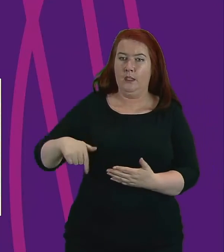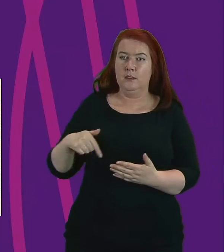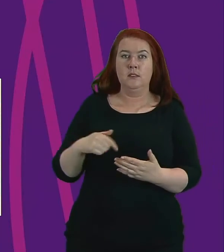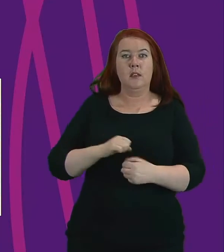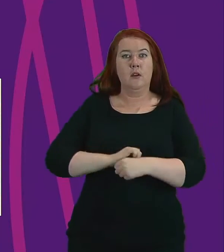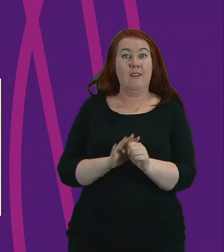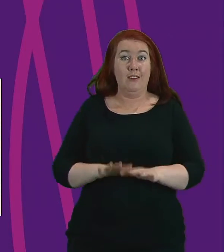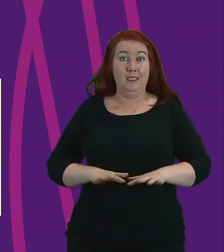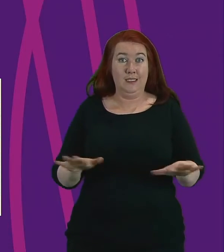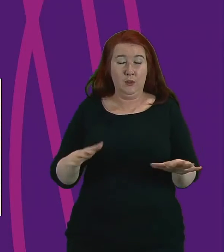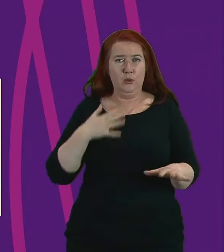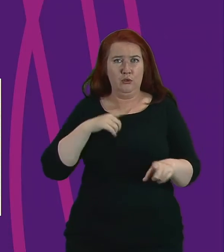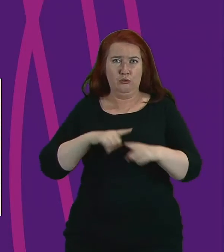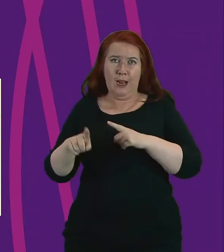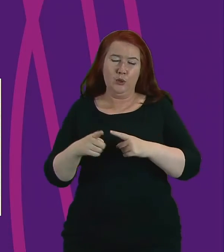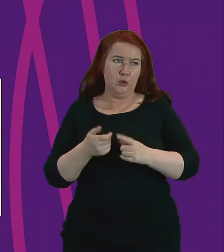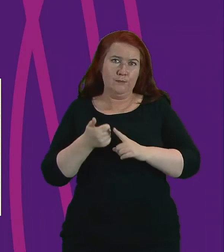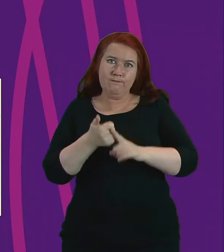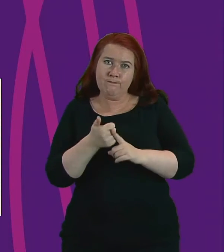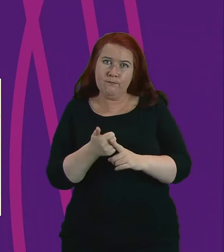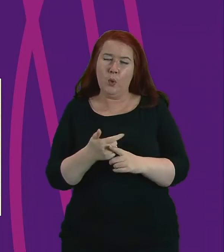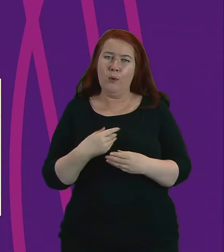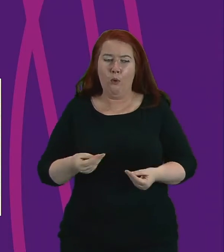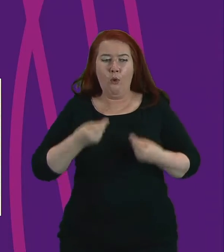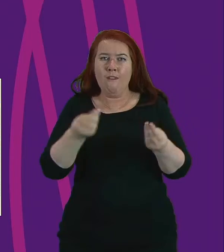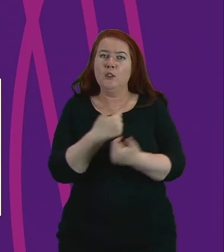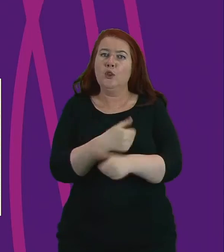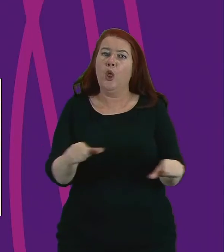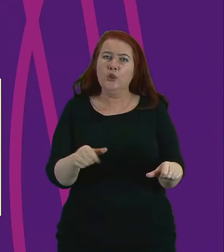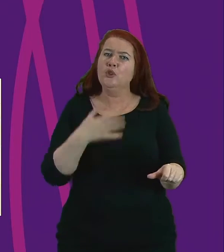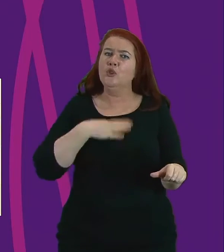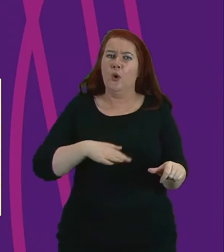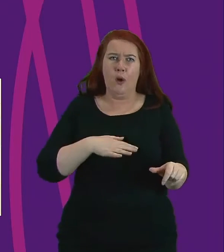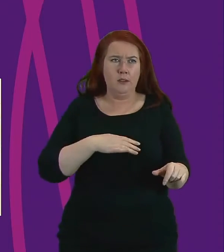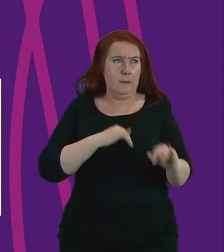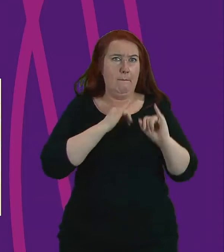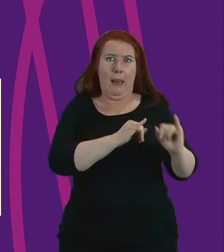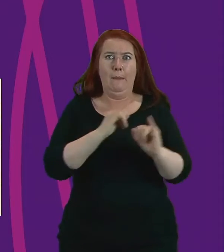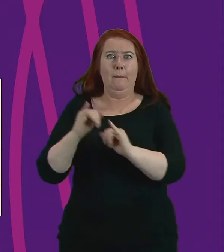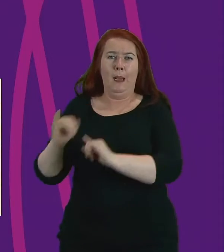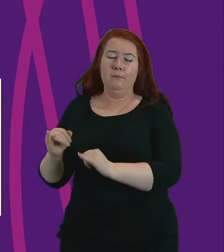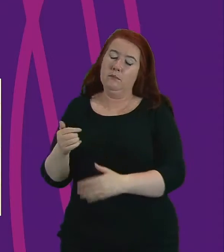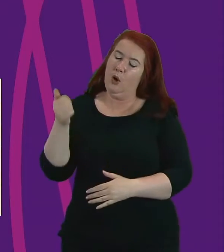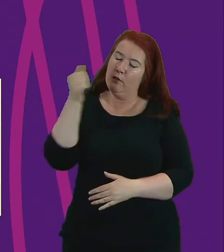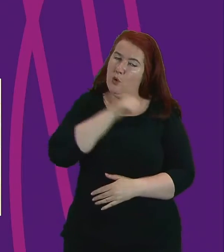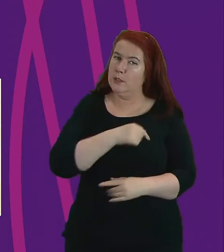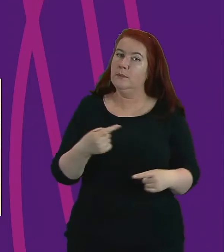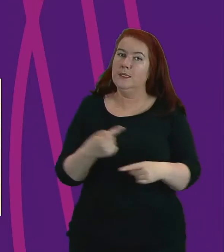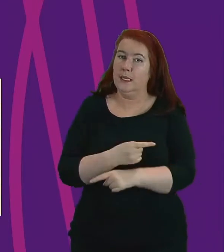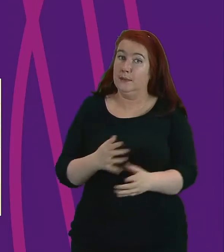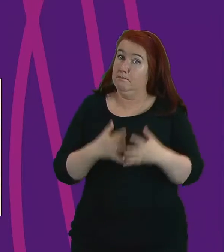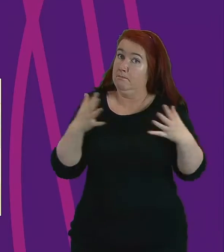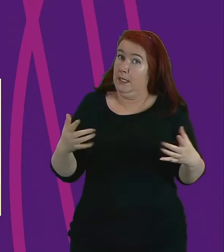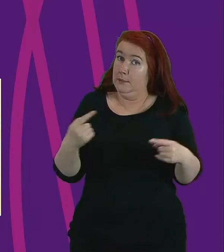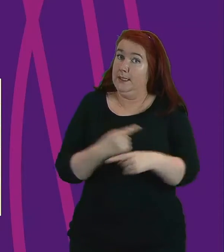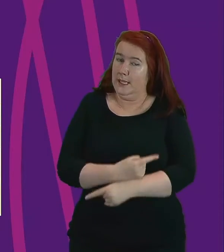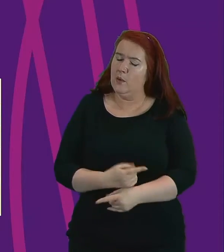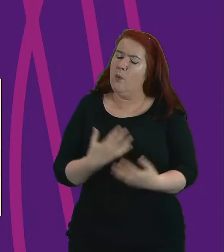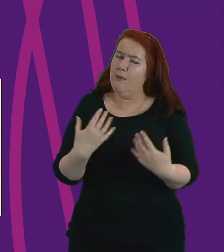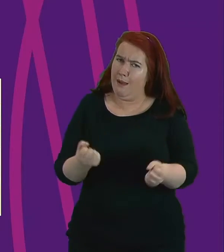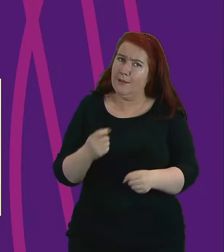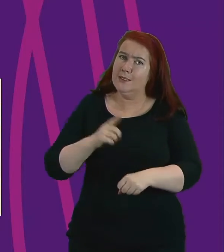offered solutions rather than hunt to apportion blame. Of course, there are mistakes, big mistakes, and there will be time to look back at